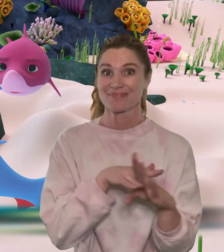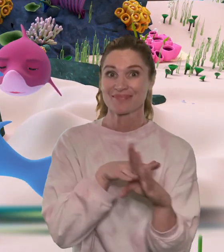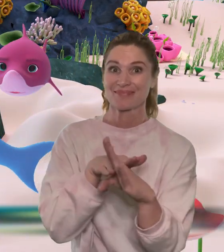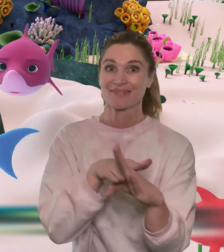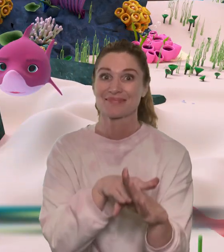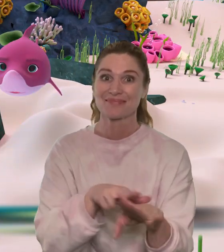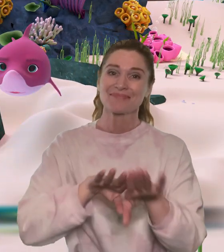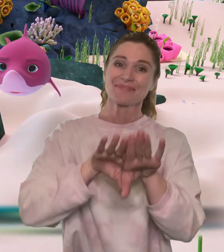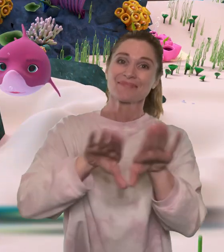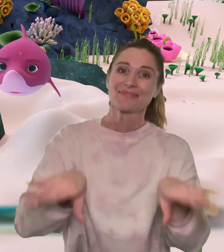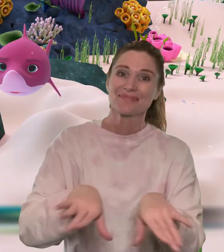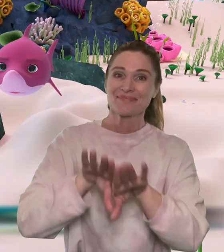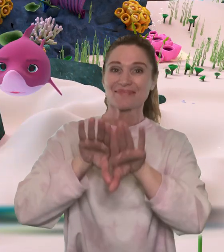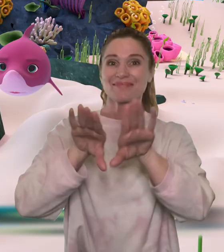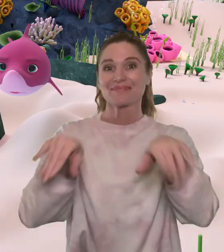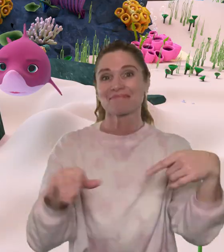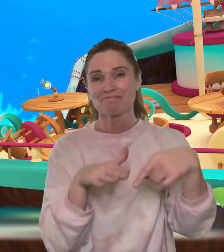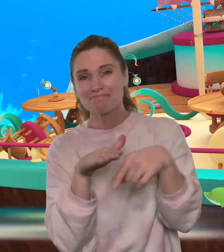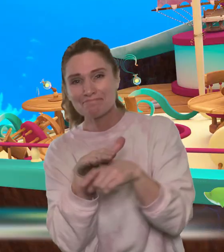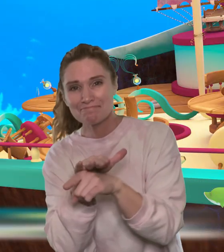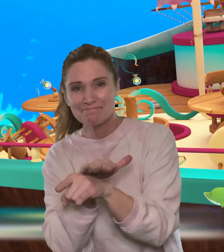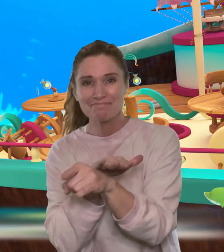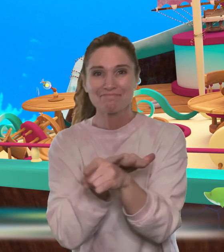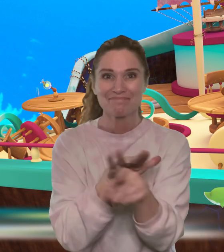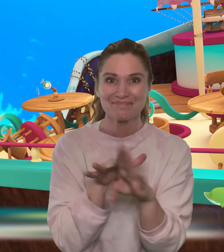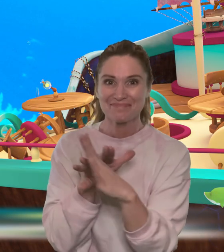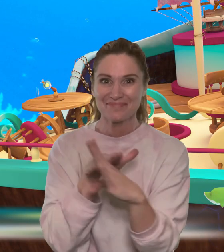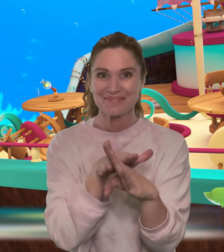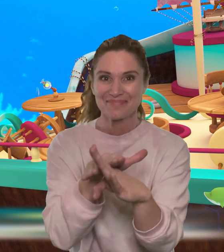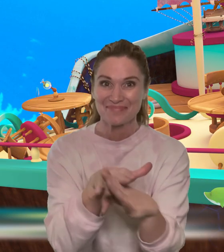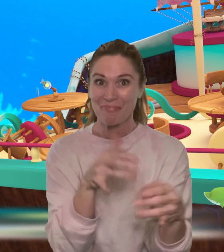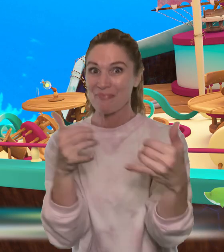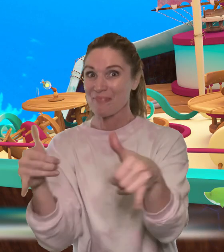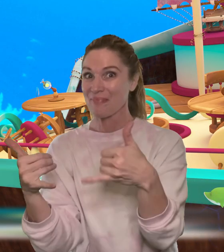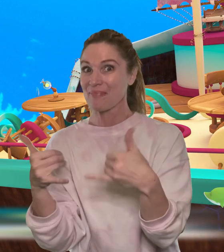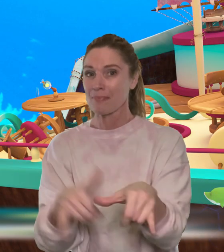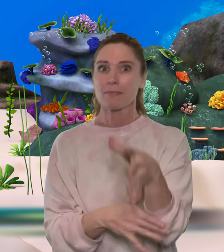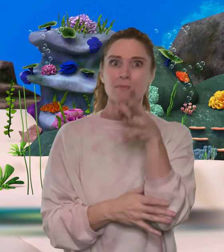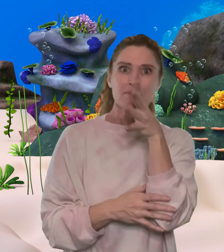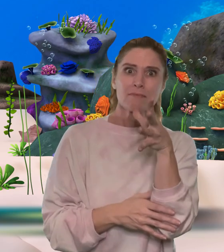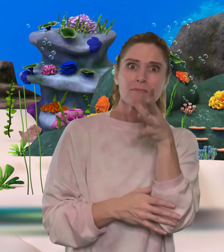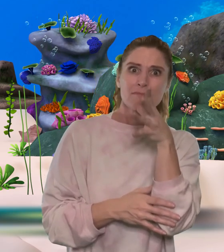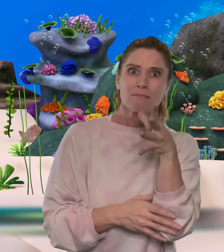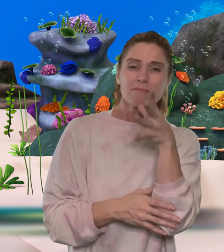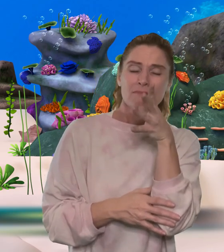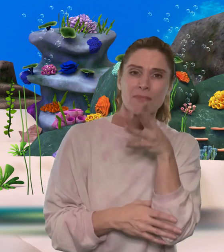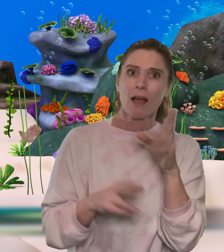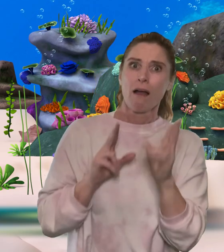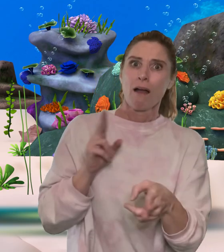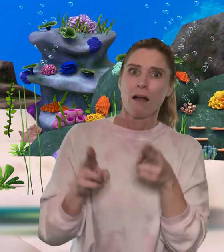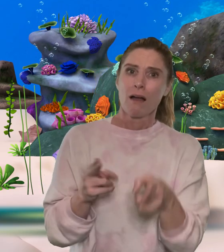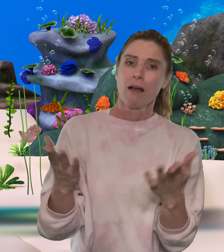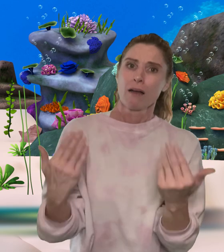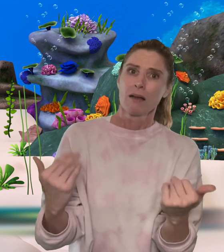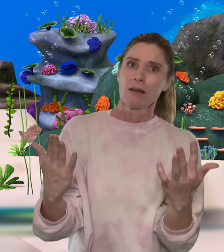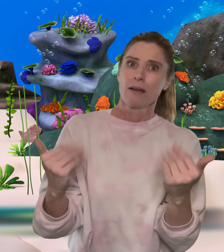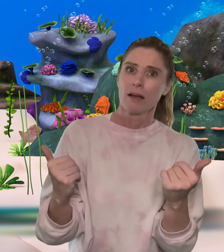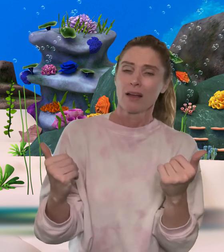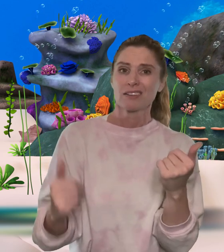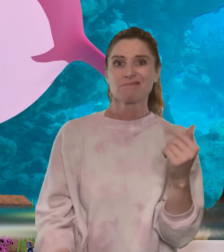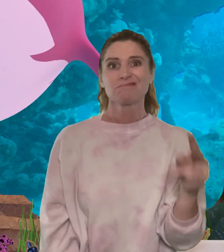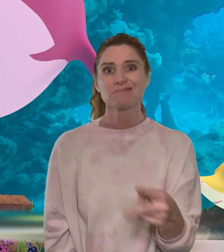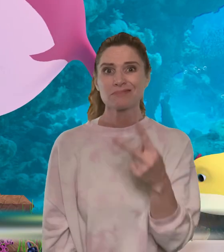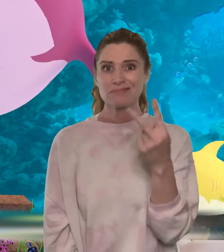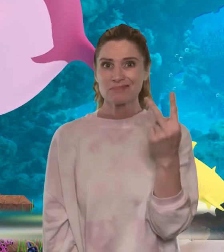Three little sharks went swimming one day down in the bay where all the sharks play. Mommy shark said, "Quick, come